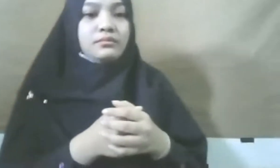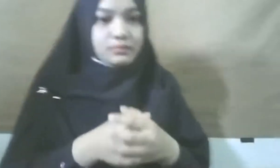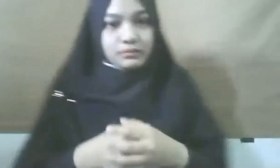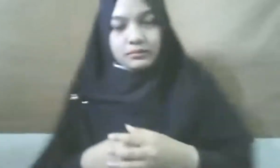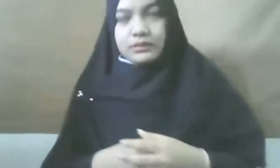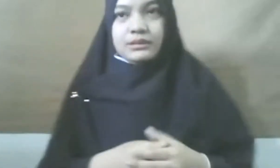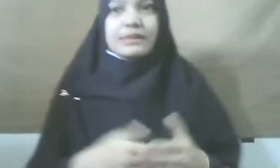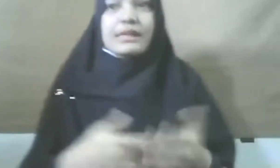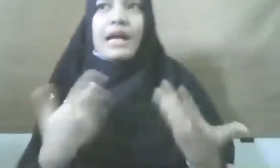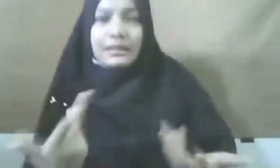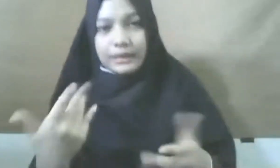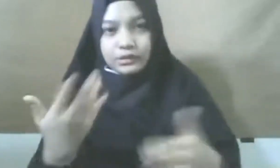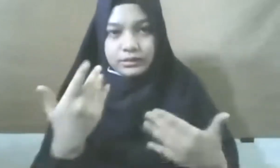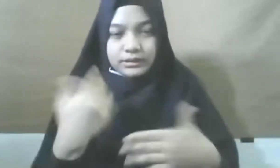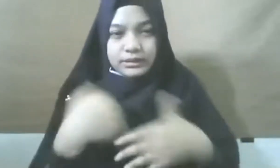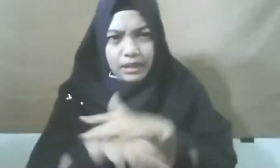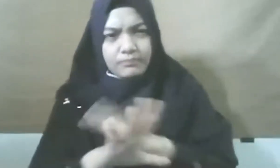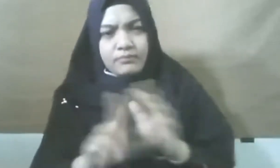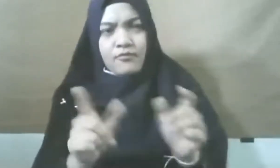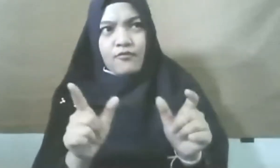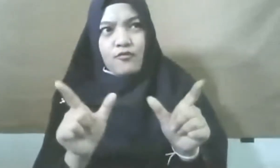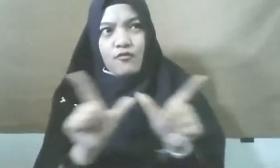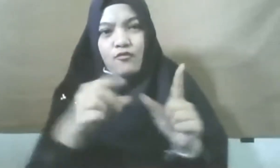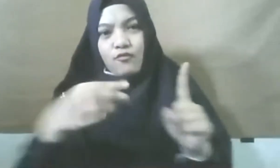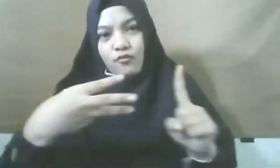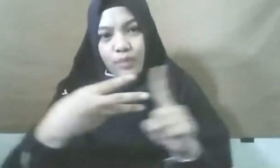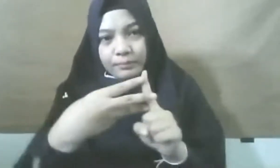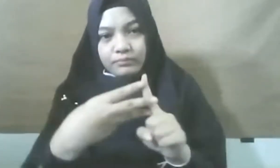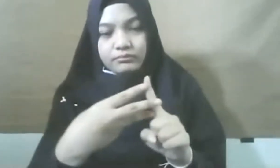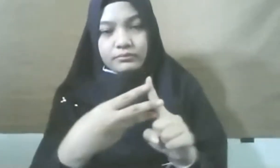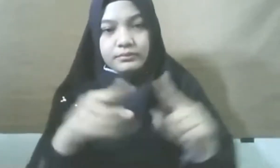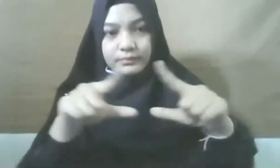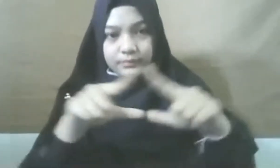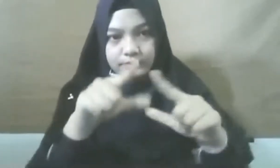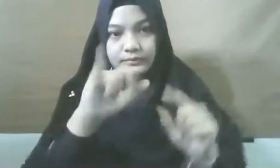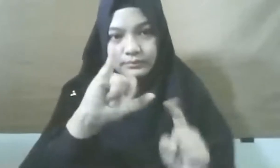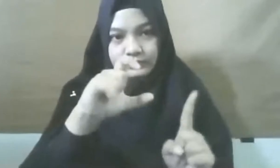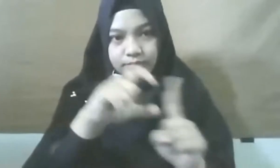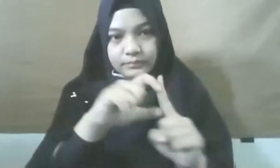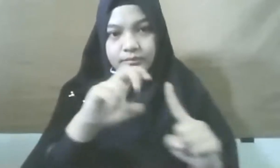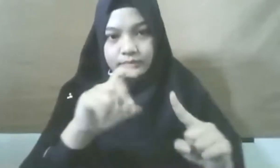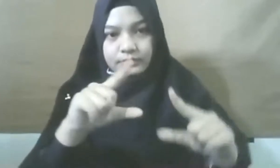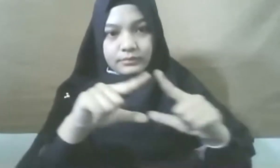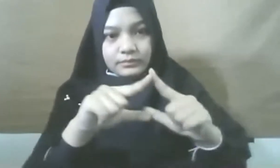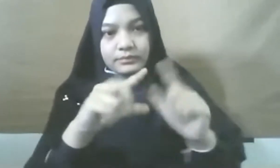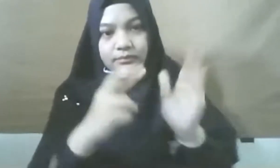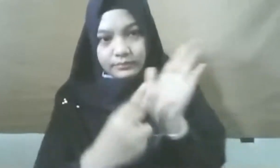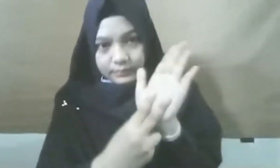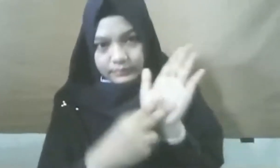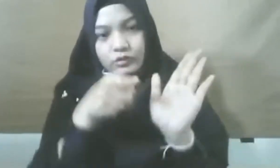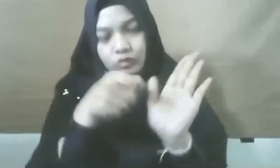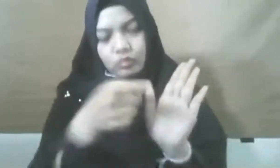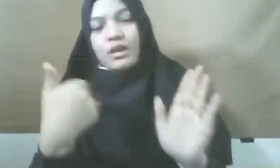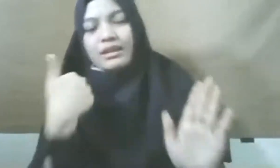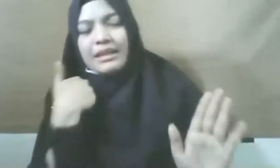website, on AIDRAN website, we have very early on created an information about